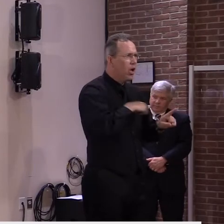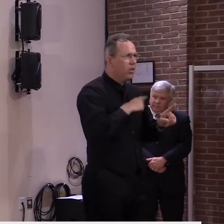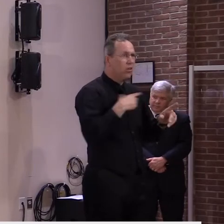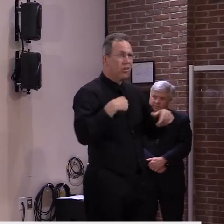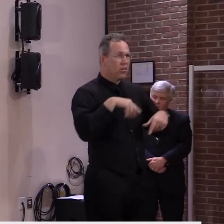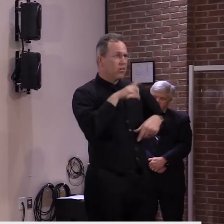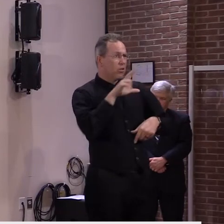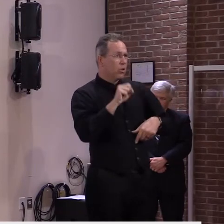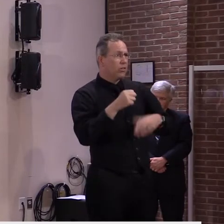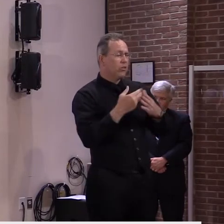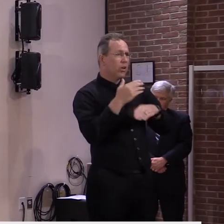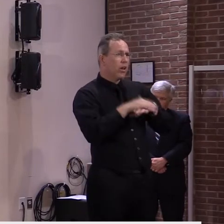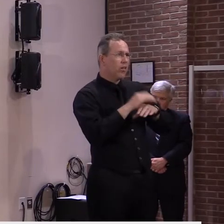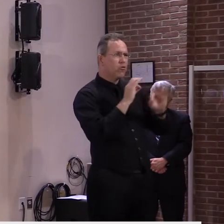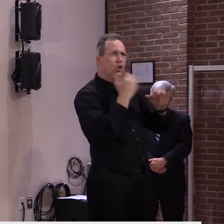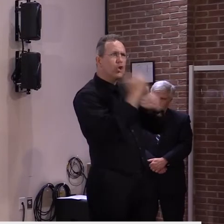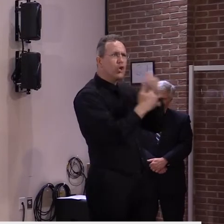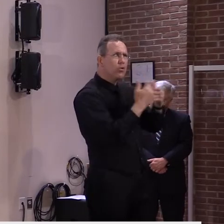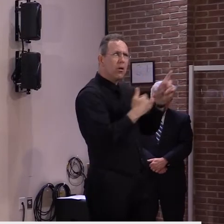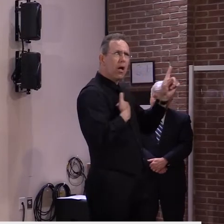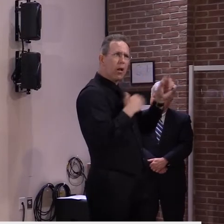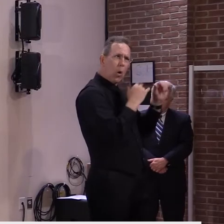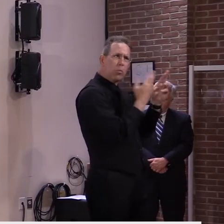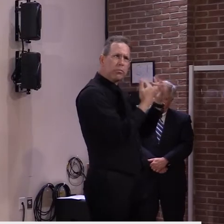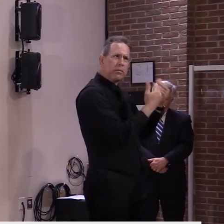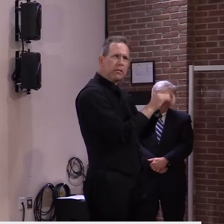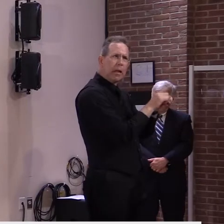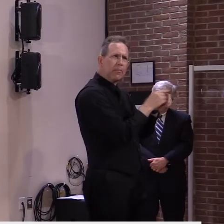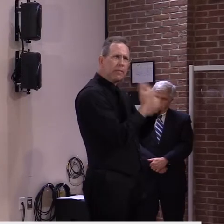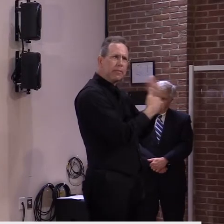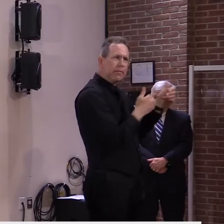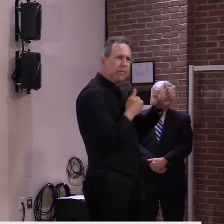state. And then when